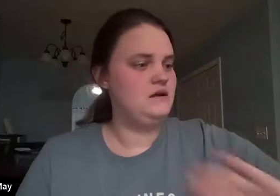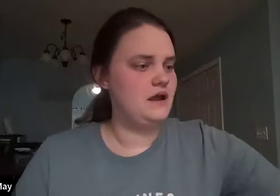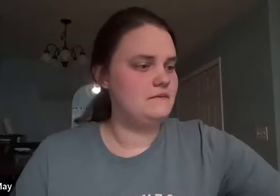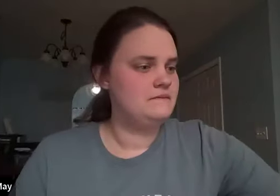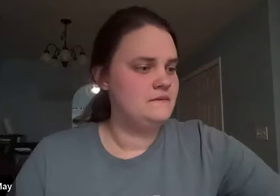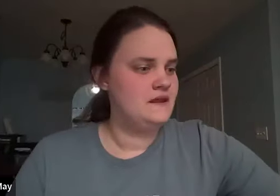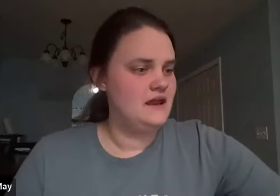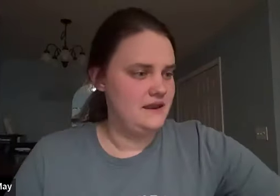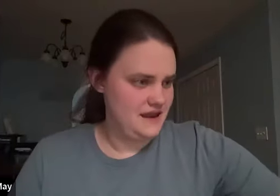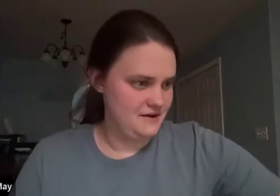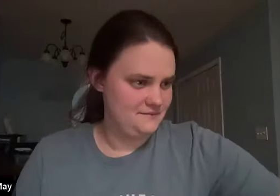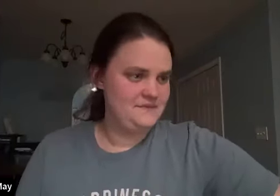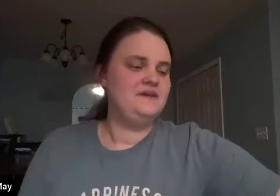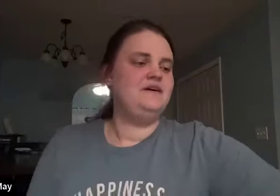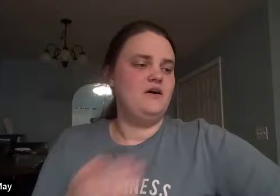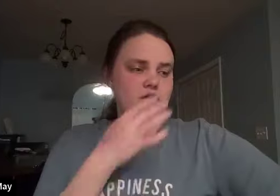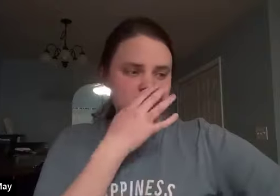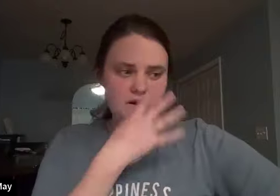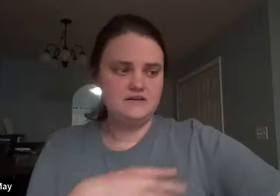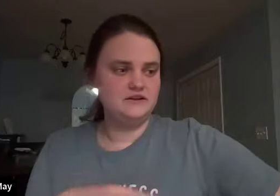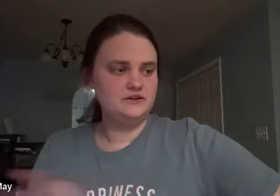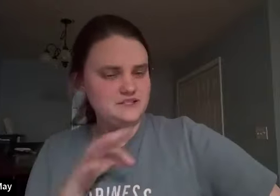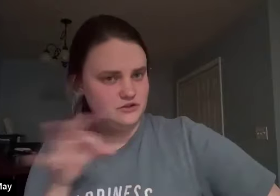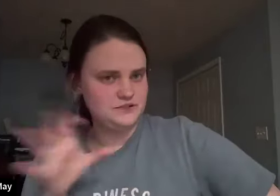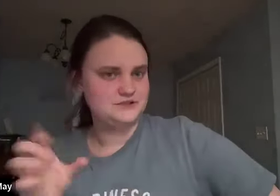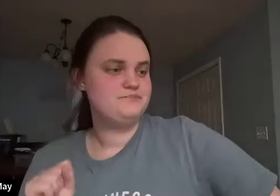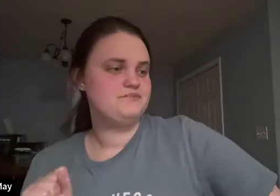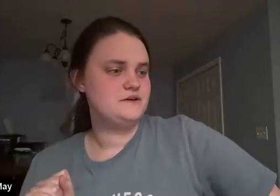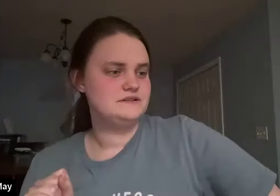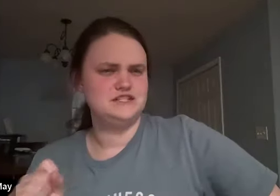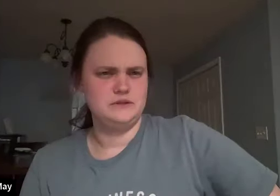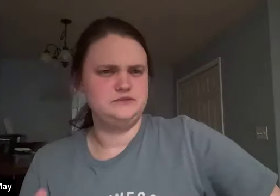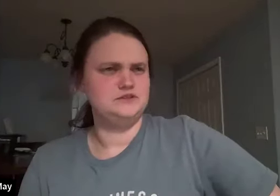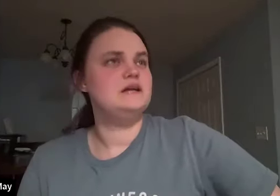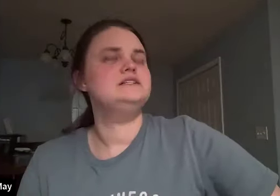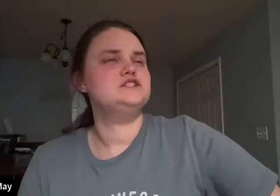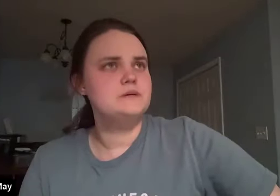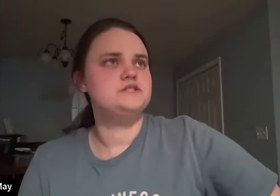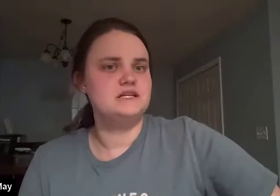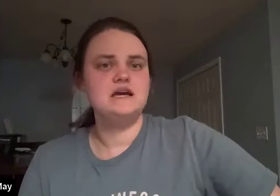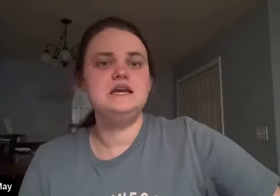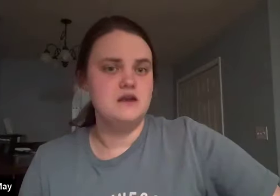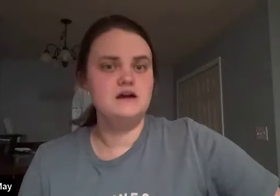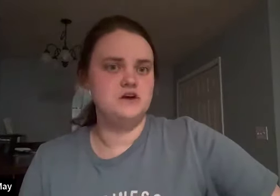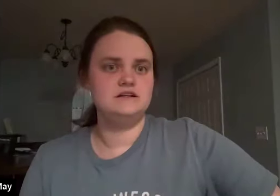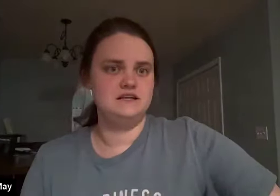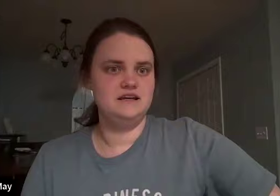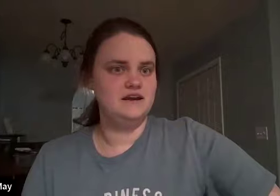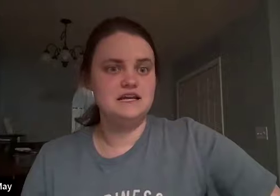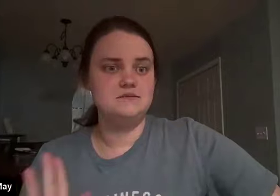Okay. Now onto our little descriptors. The first descriptions. I cannot talk tonight, guys. I am